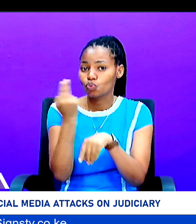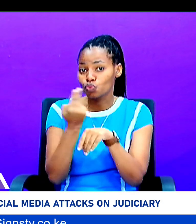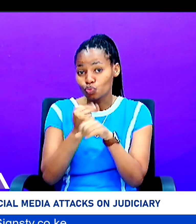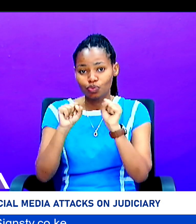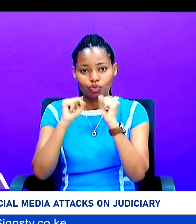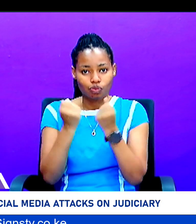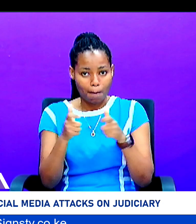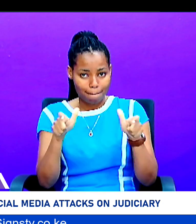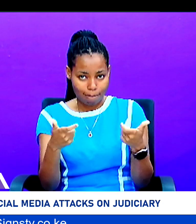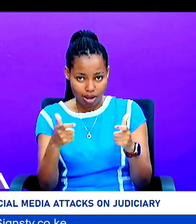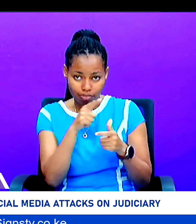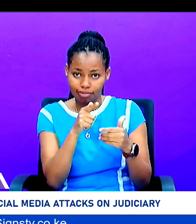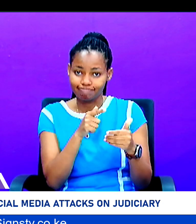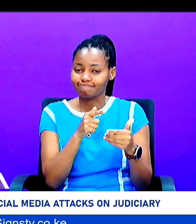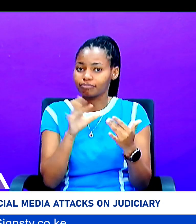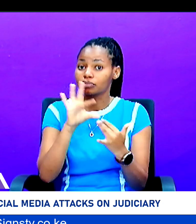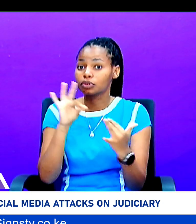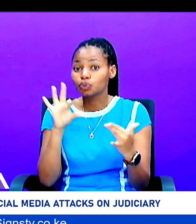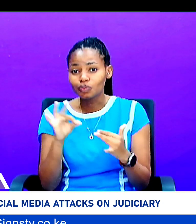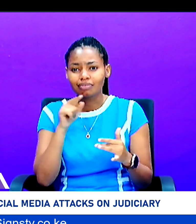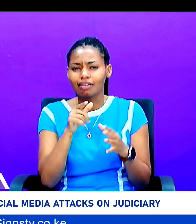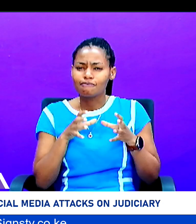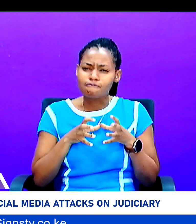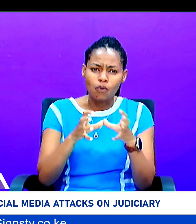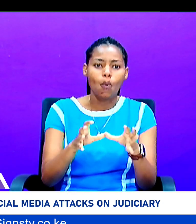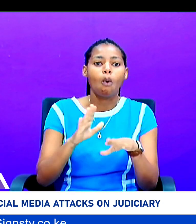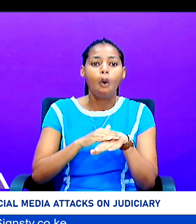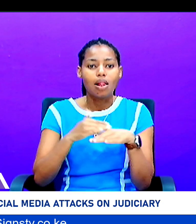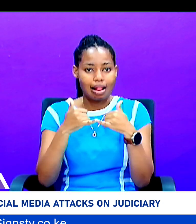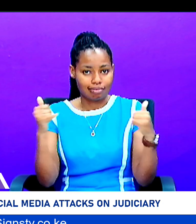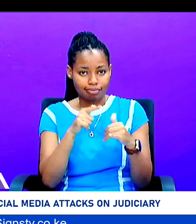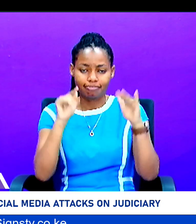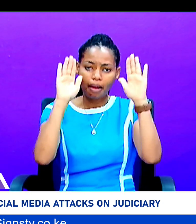targeted harassment and online campaign against judges.